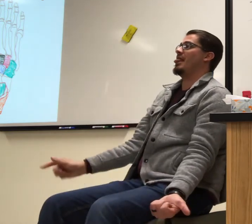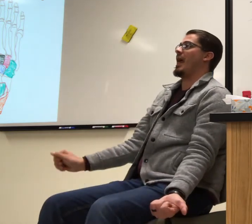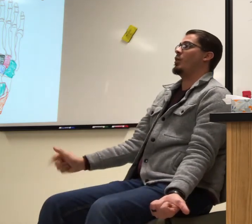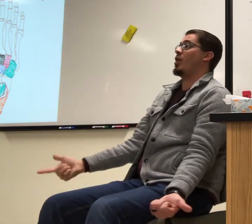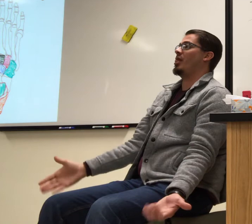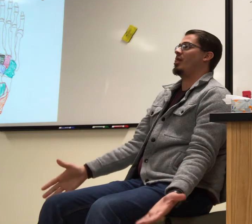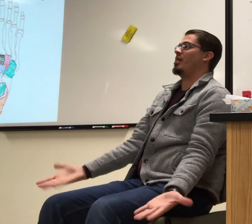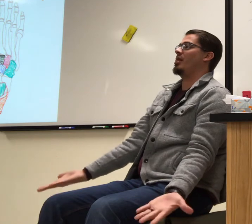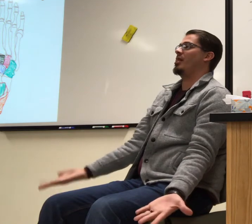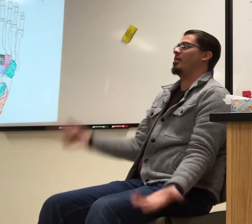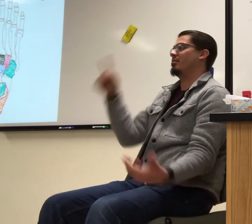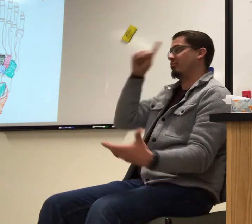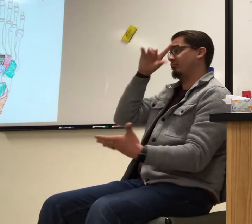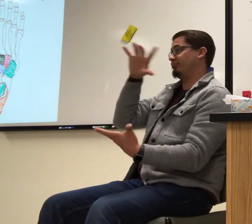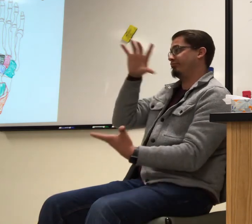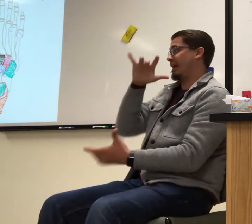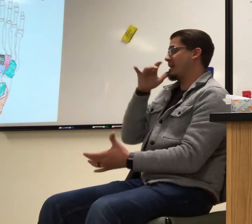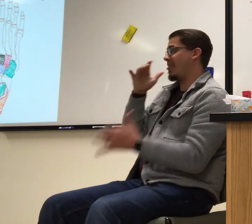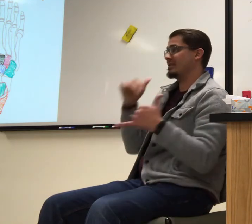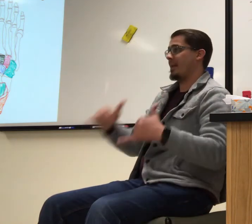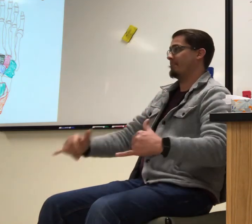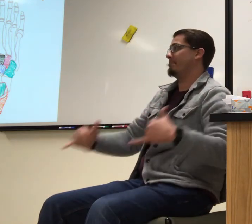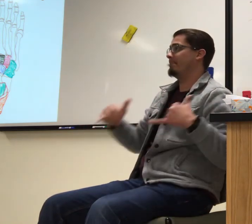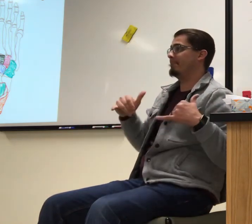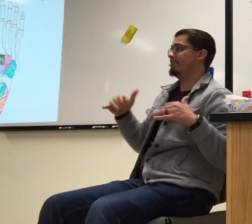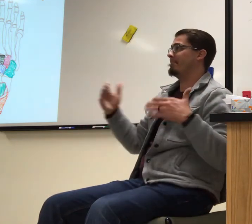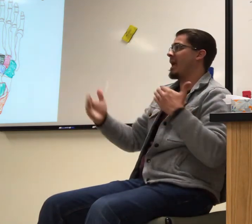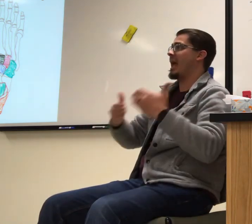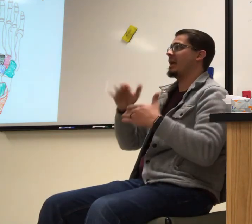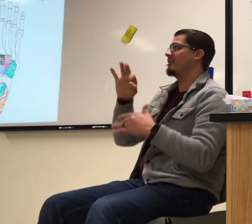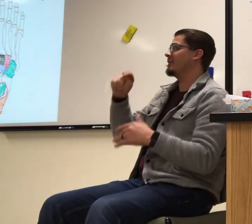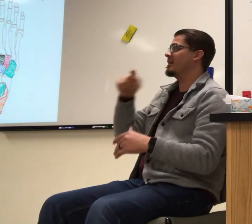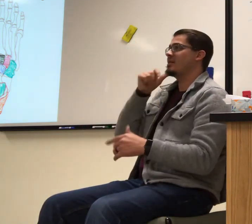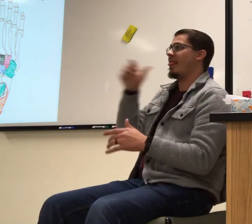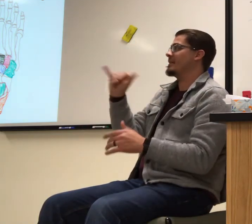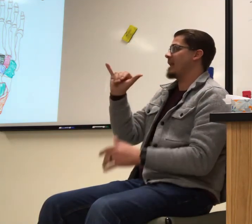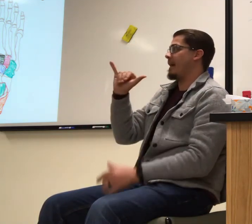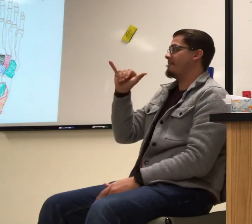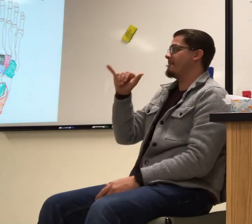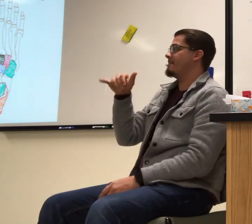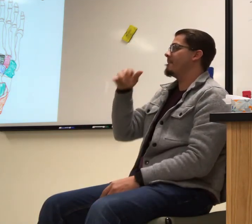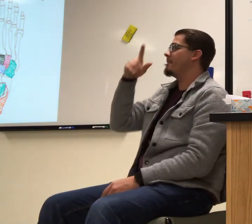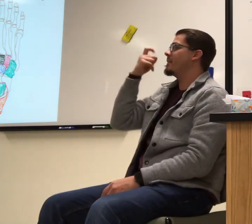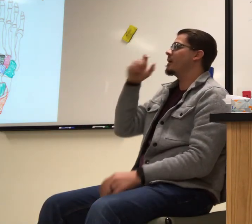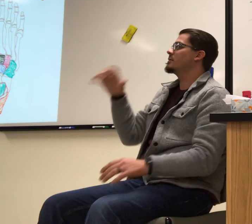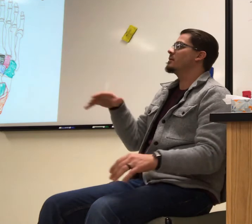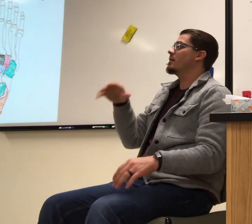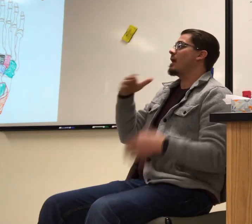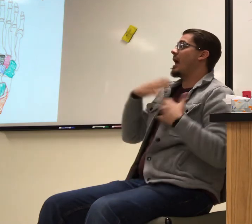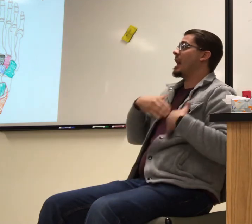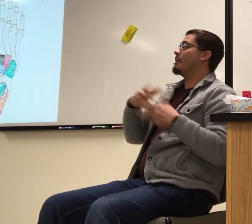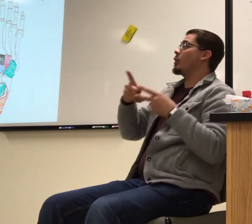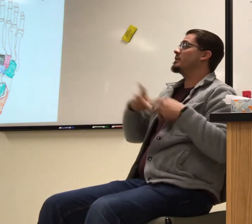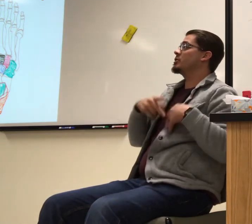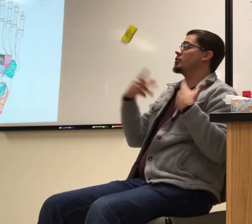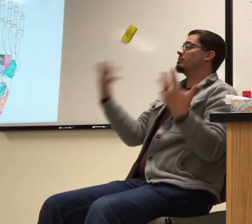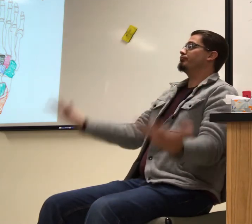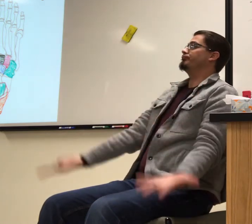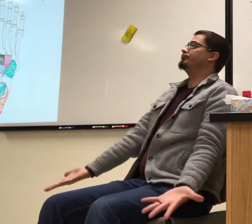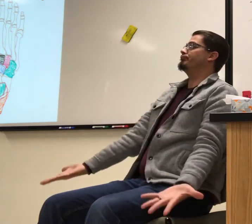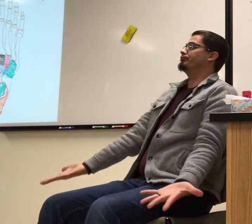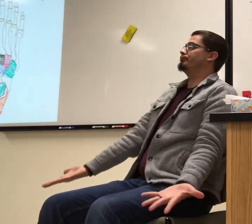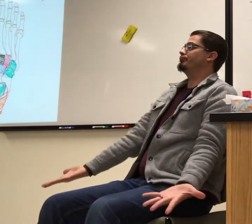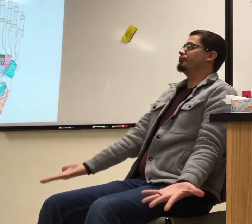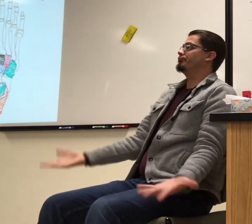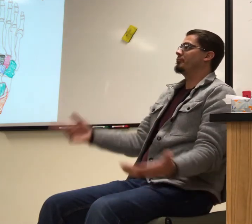of not the same for the hands and the feet. Anyways, metatarsal one, then just count from there. 2, 3, 4,